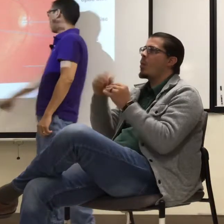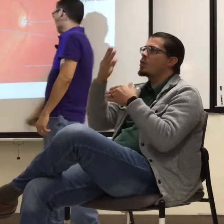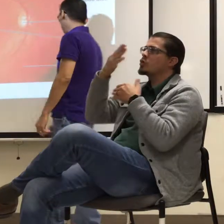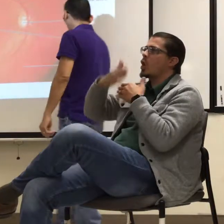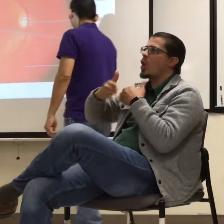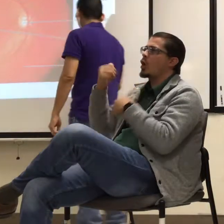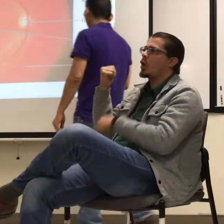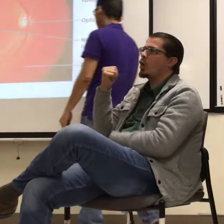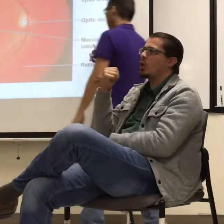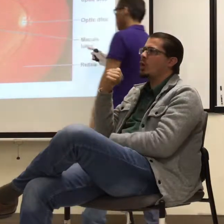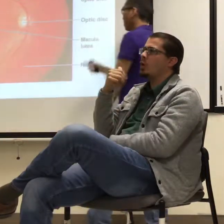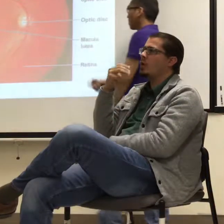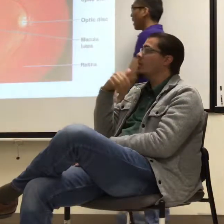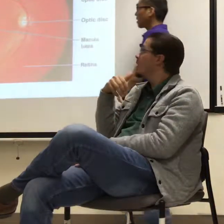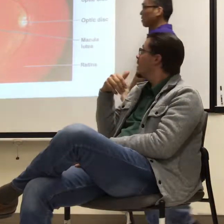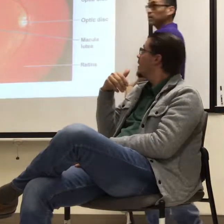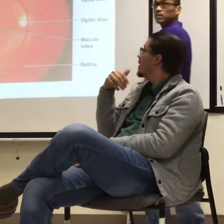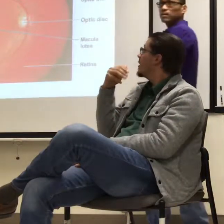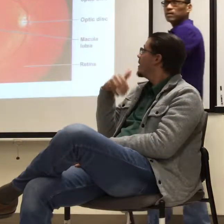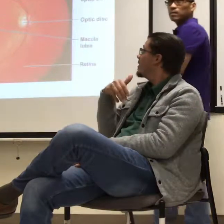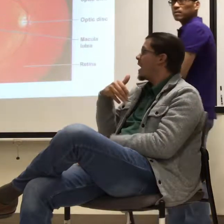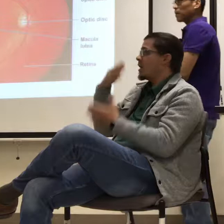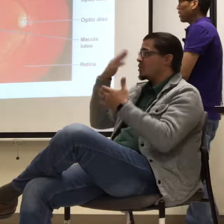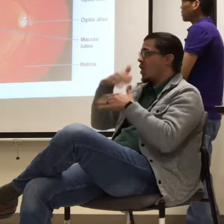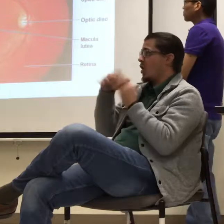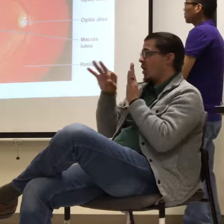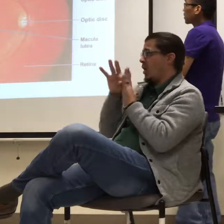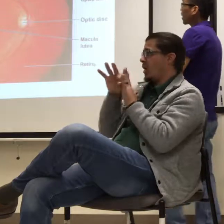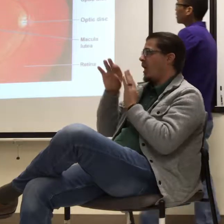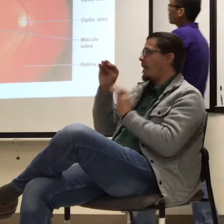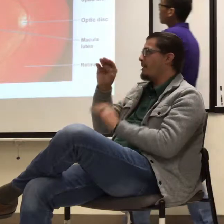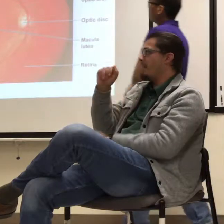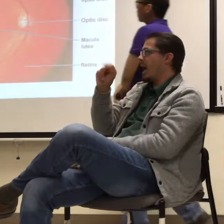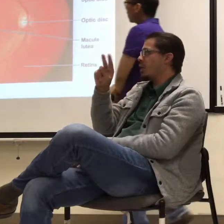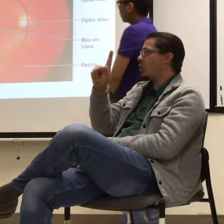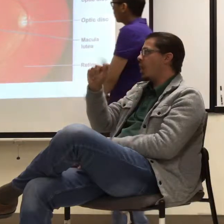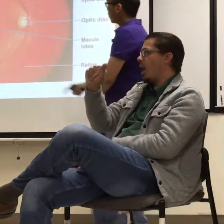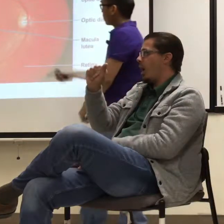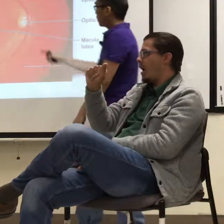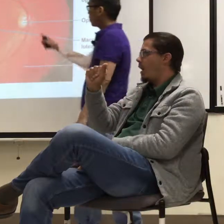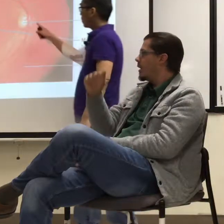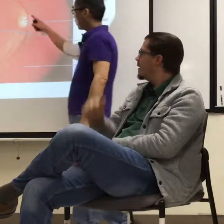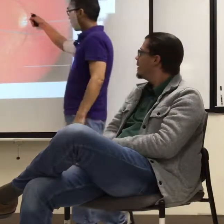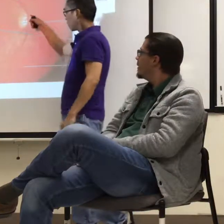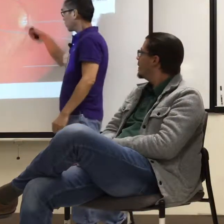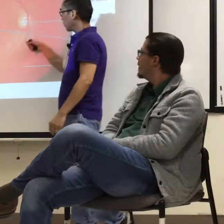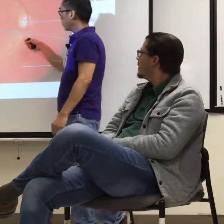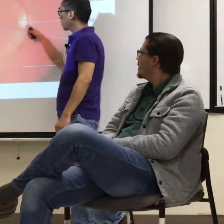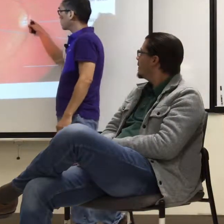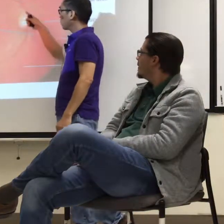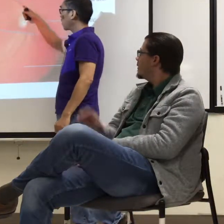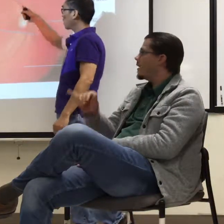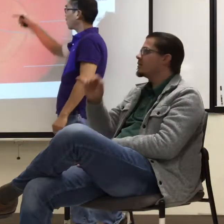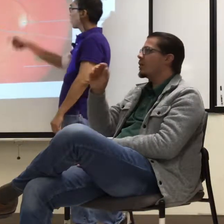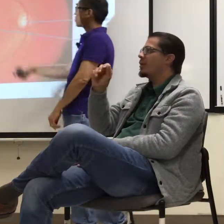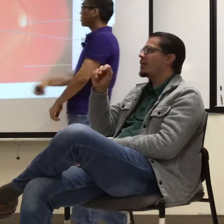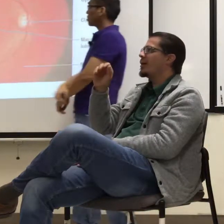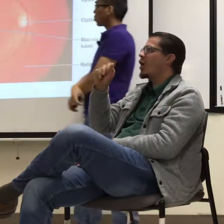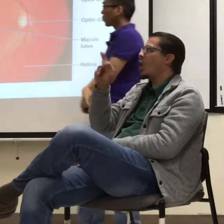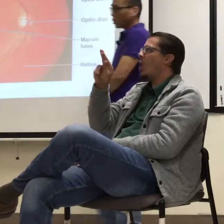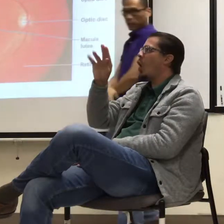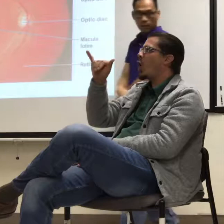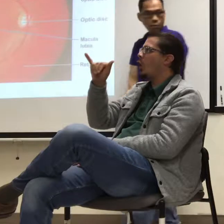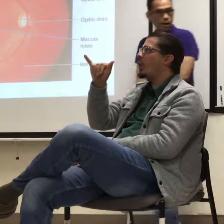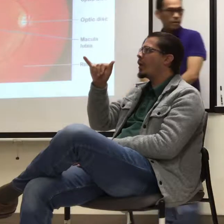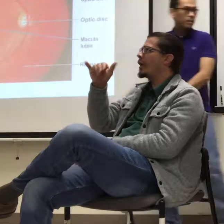well. The little dark spot is supposed to be the macula. And they also look at the arterial blood supply there. This